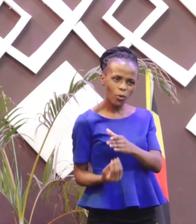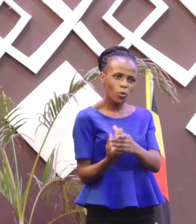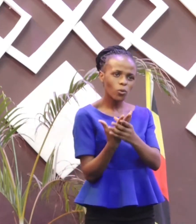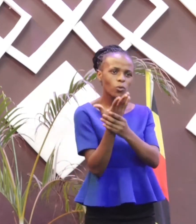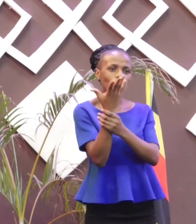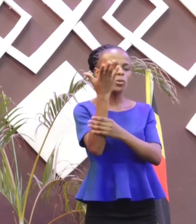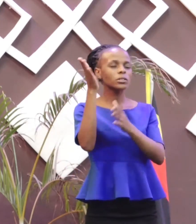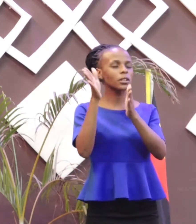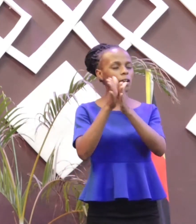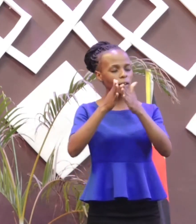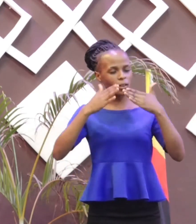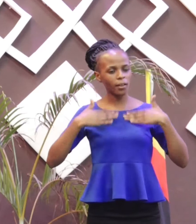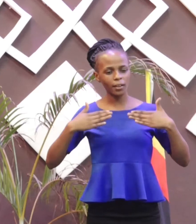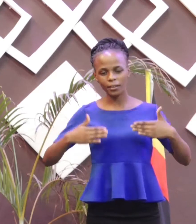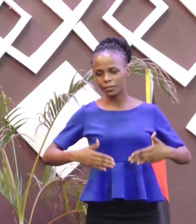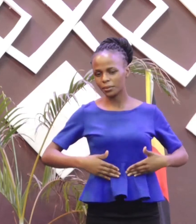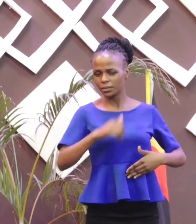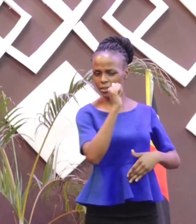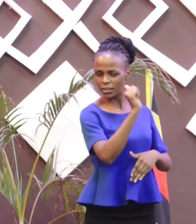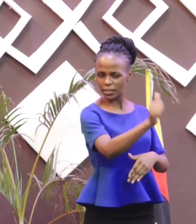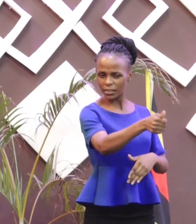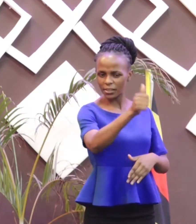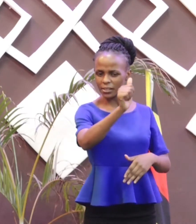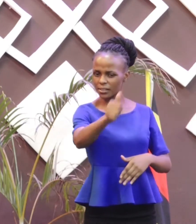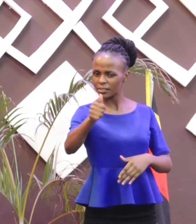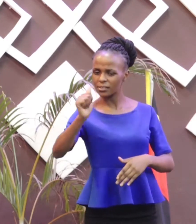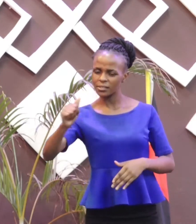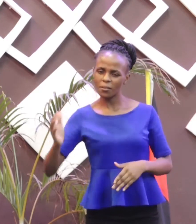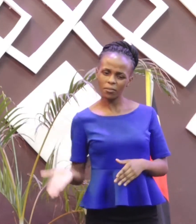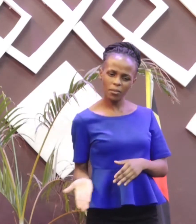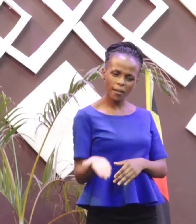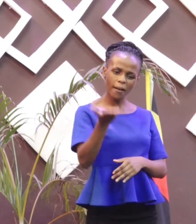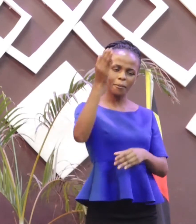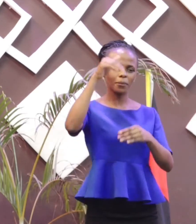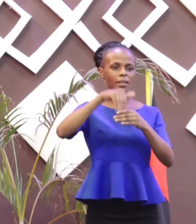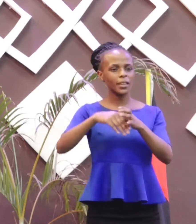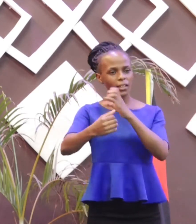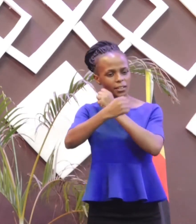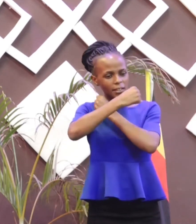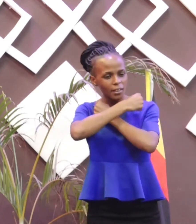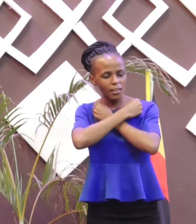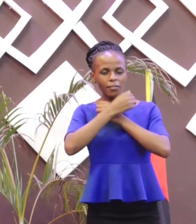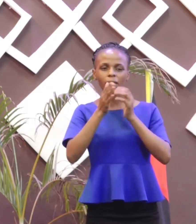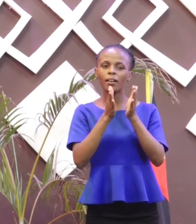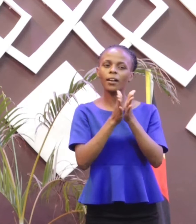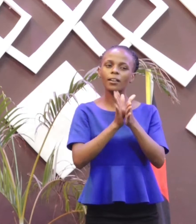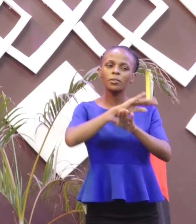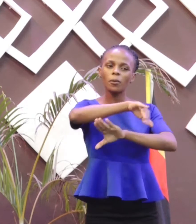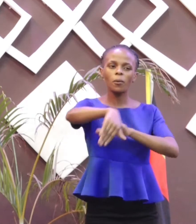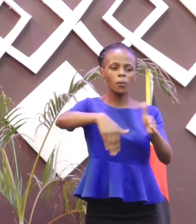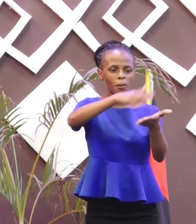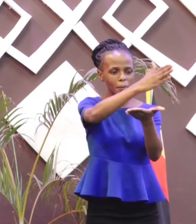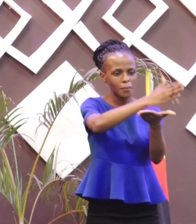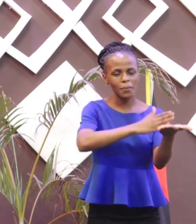love as each part does its work. Mulwekumi n'omukaaga agamba nti mwoyo